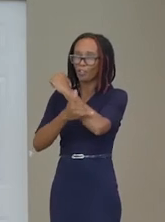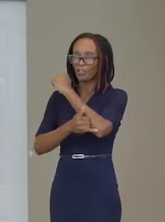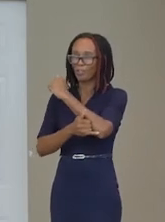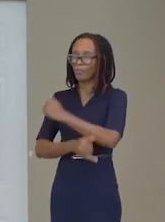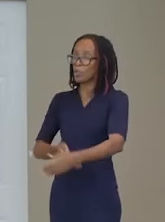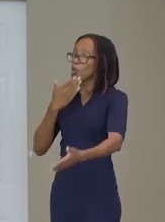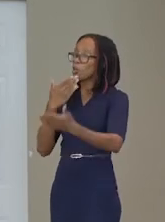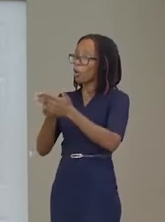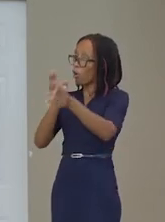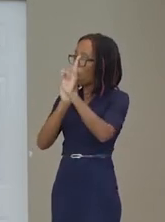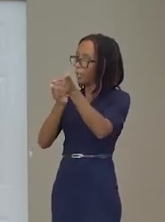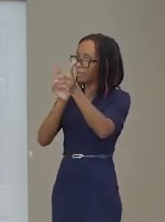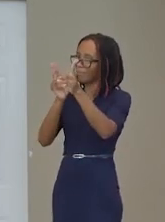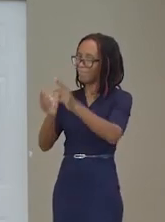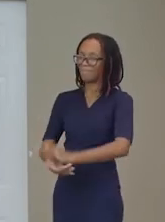hunting.